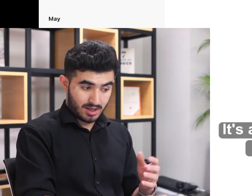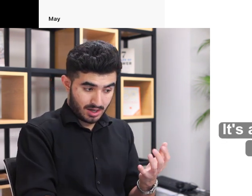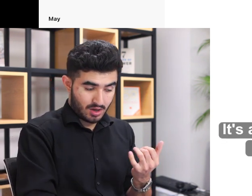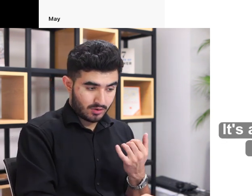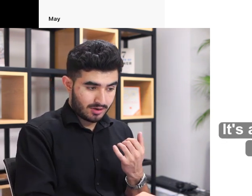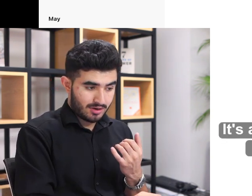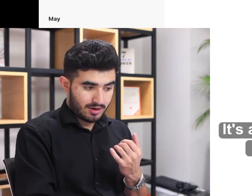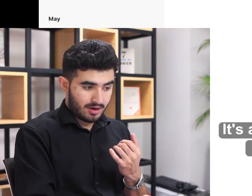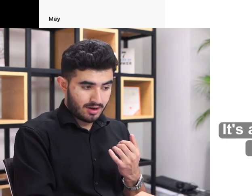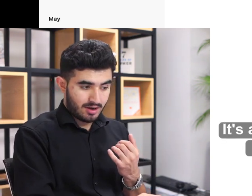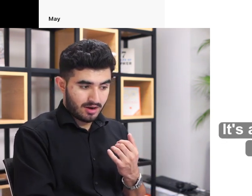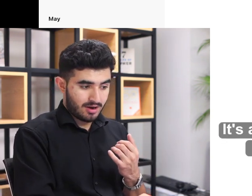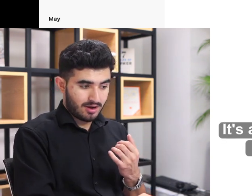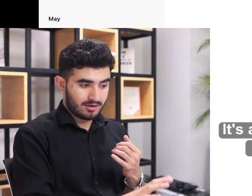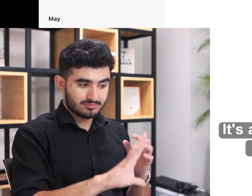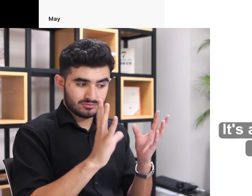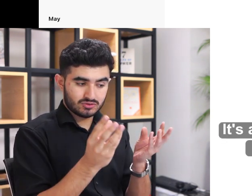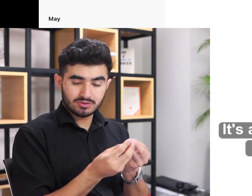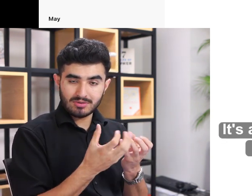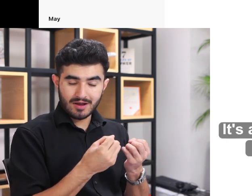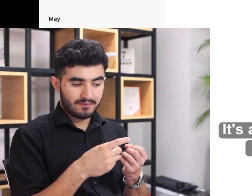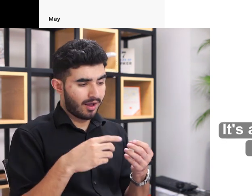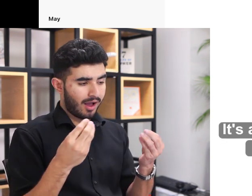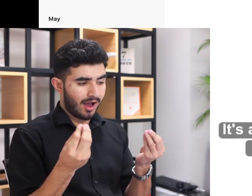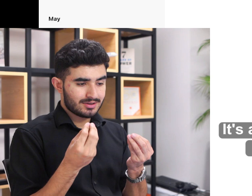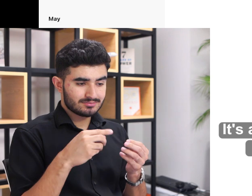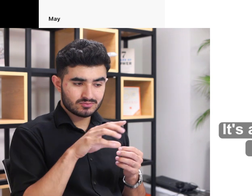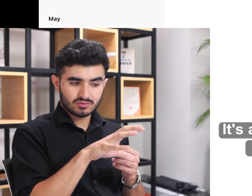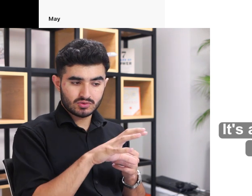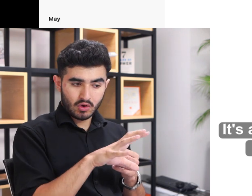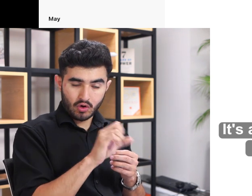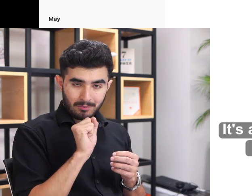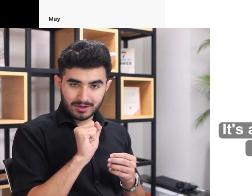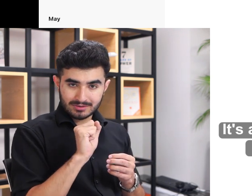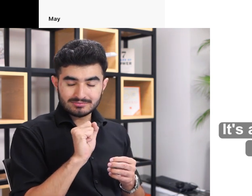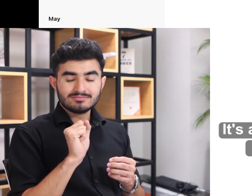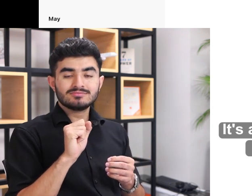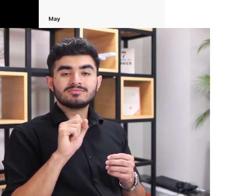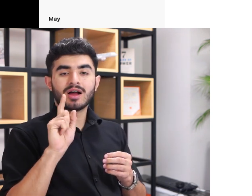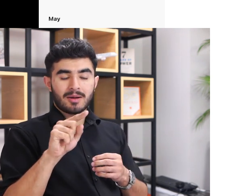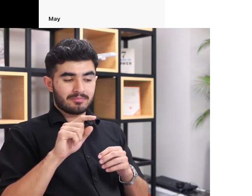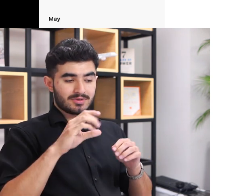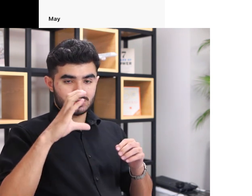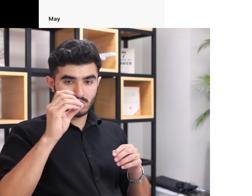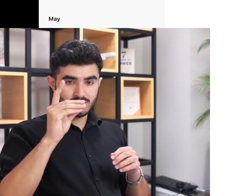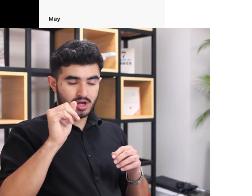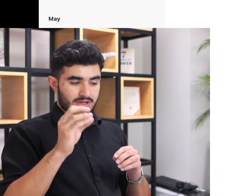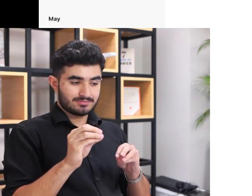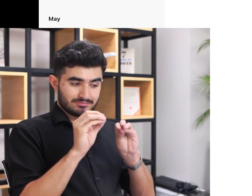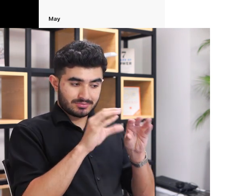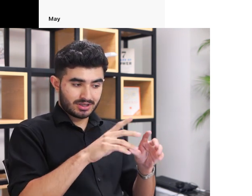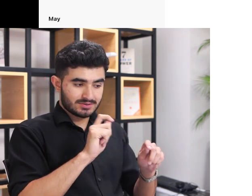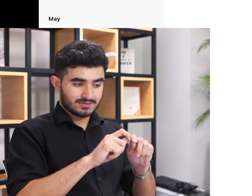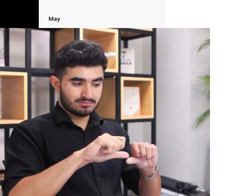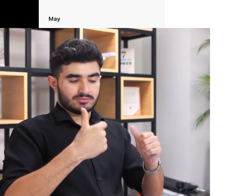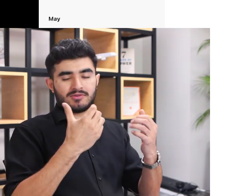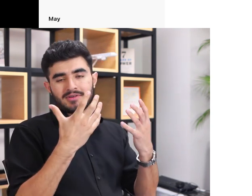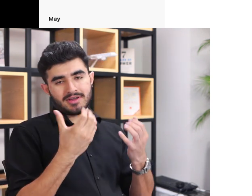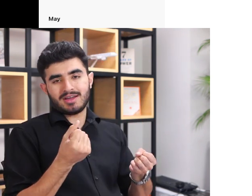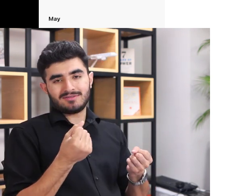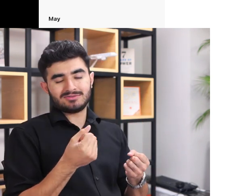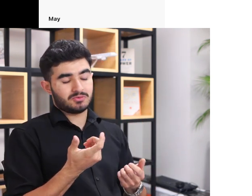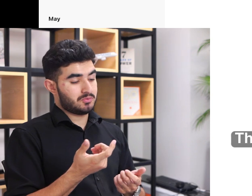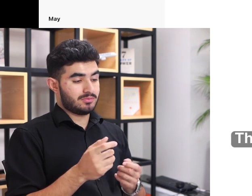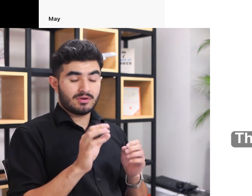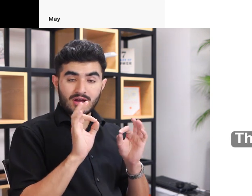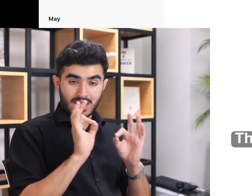It's a complete C++ program. Just copy it and paste it on your programming software, and you have yourself a computer program